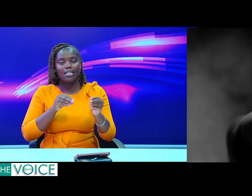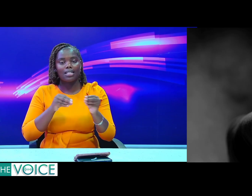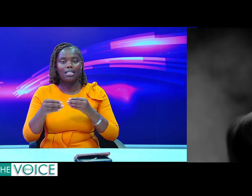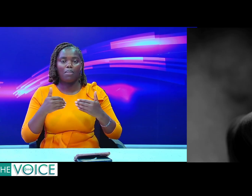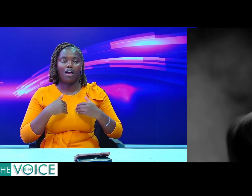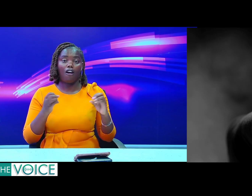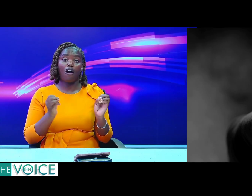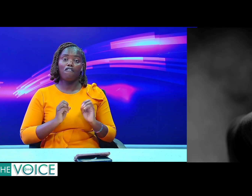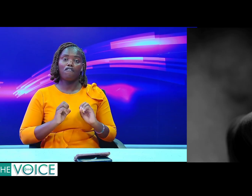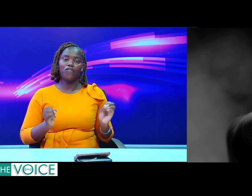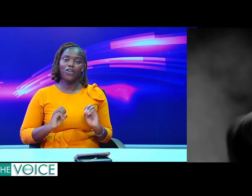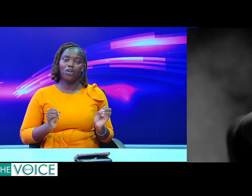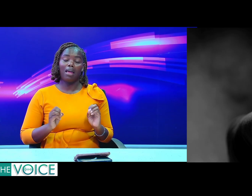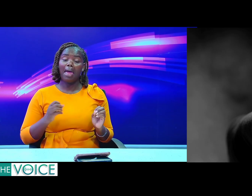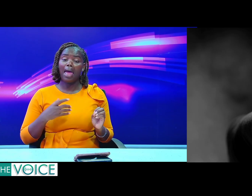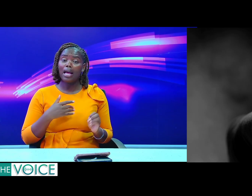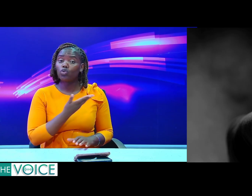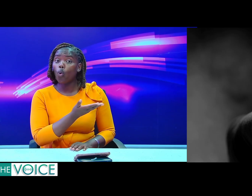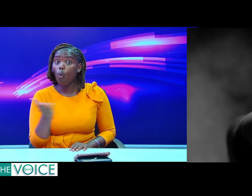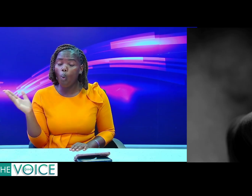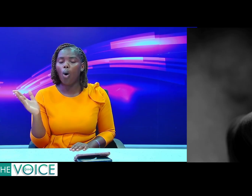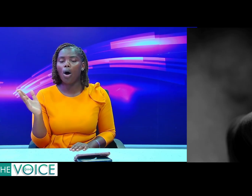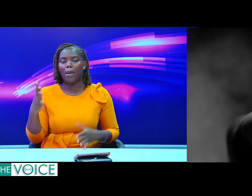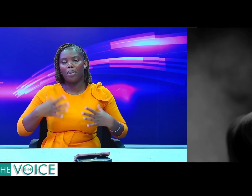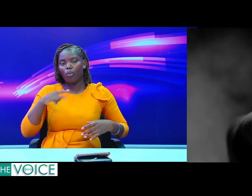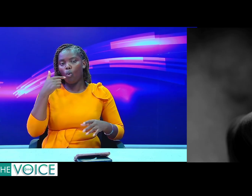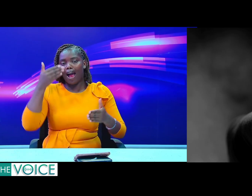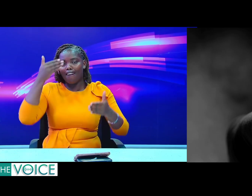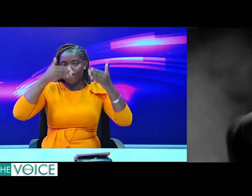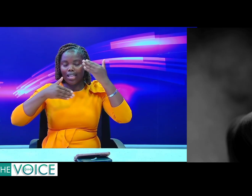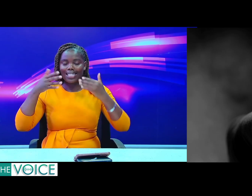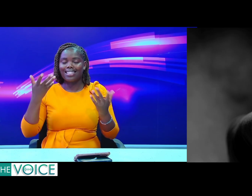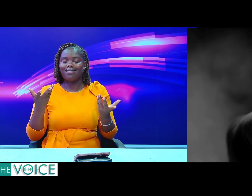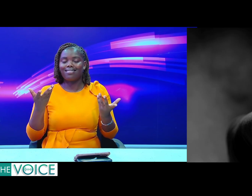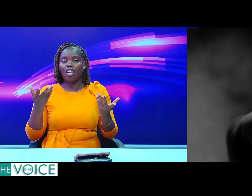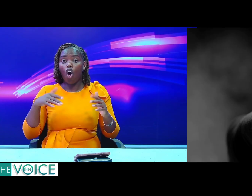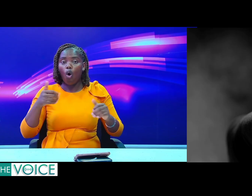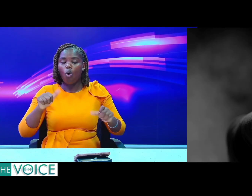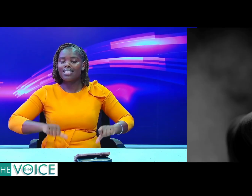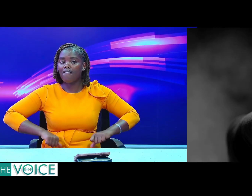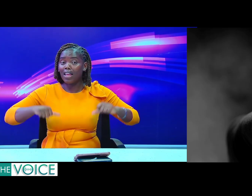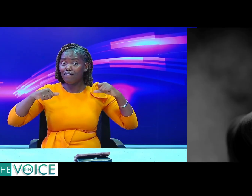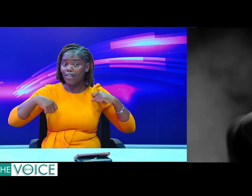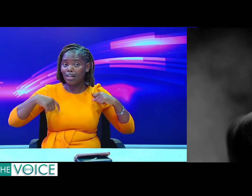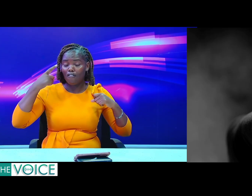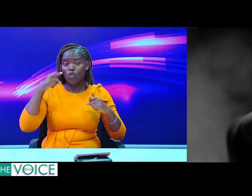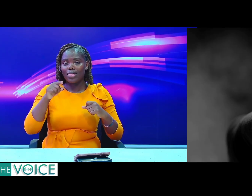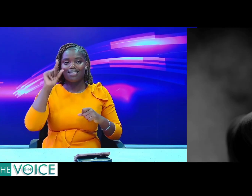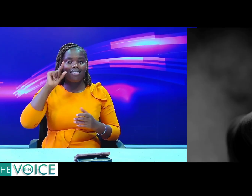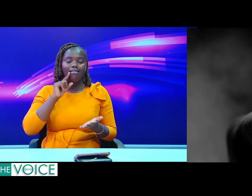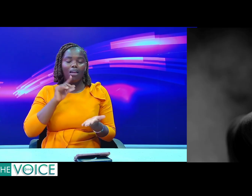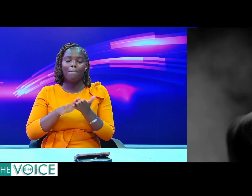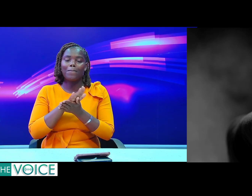whether you have a disability or not. Make sure that you are aware of your environment and aware of the neighbors sitting across